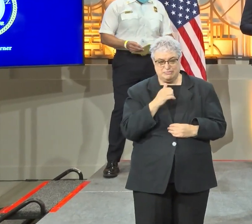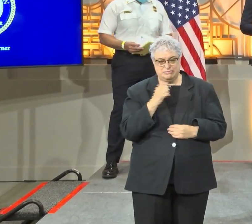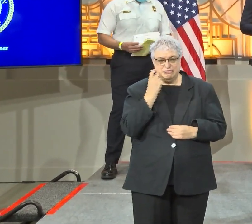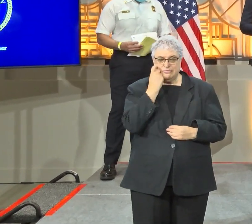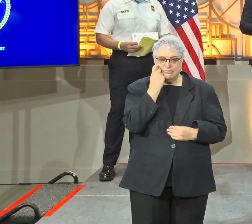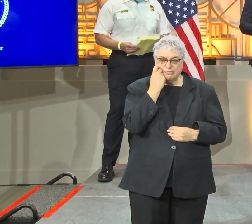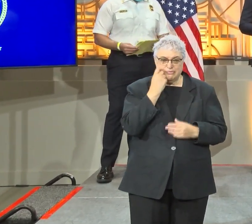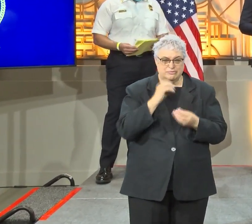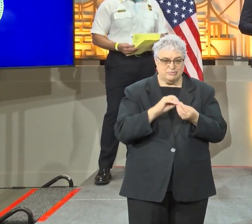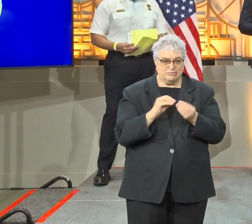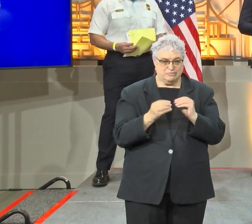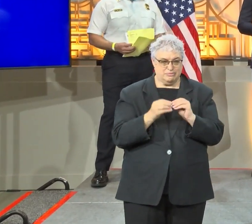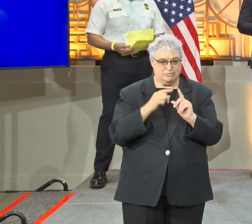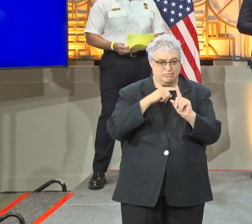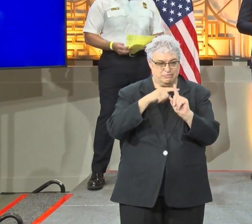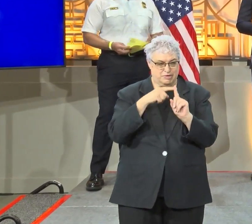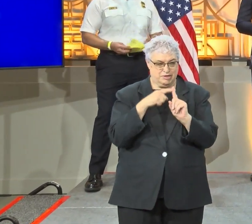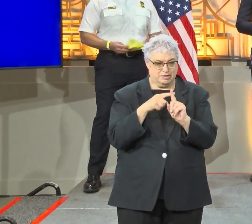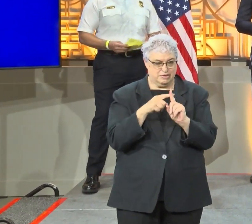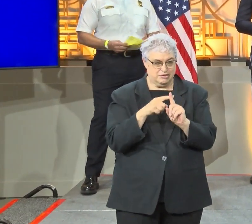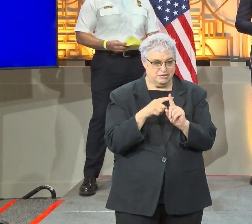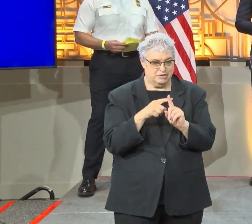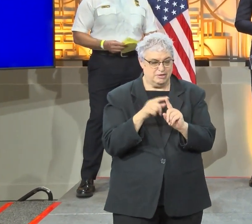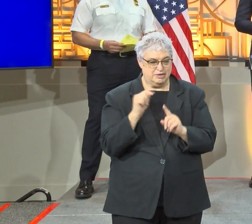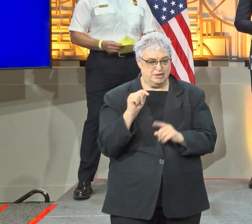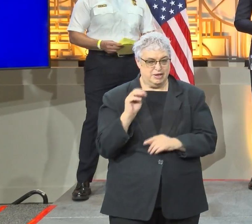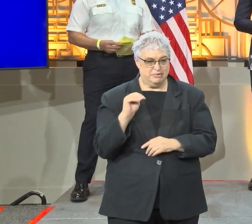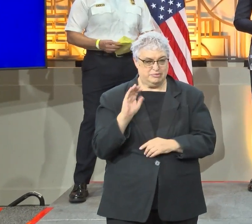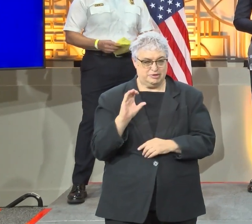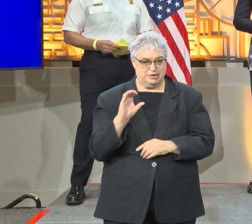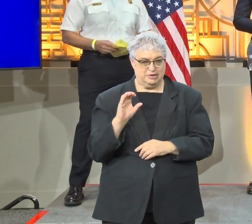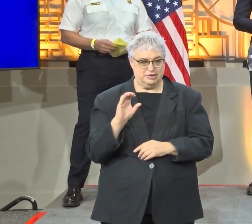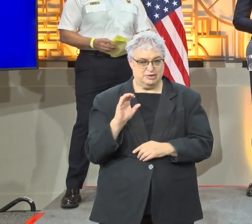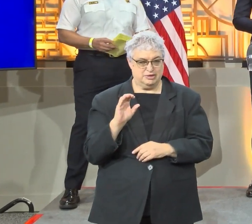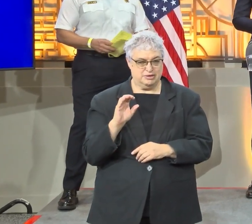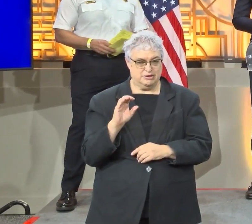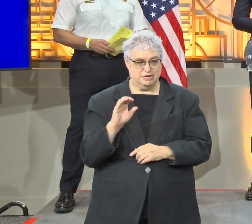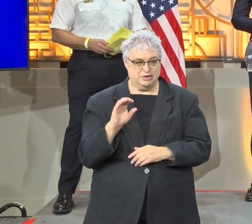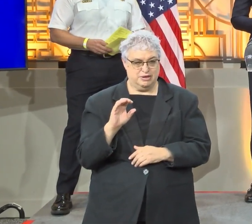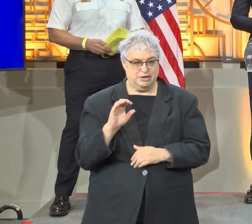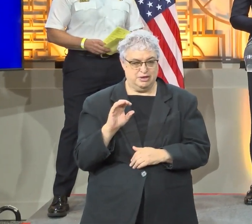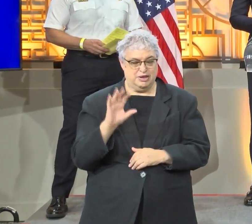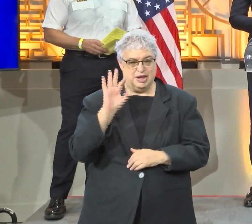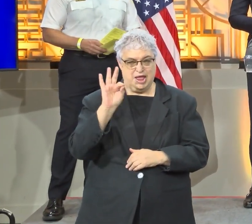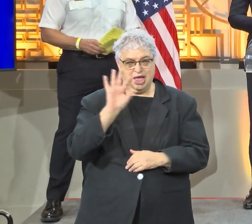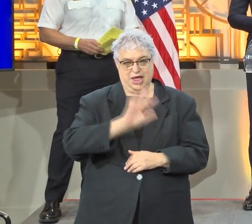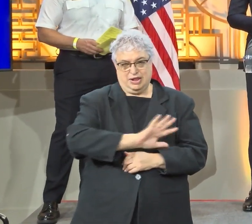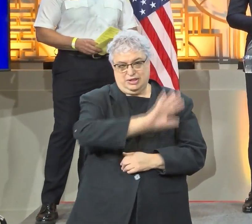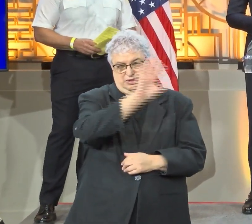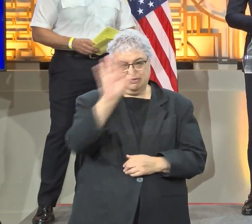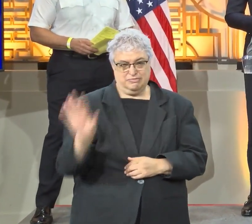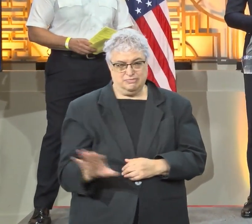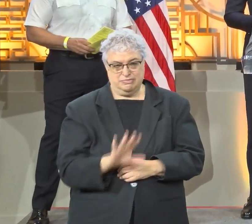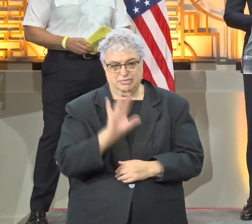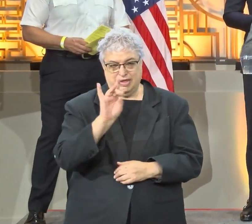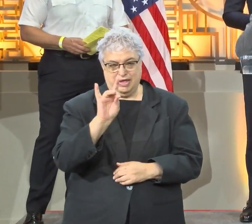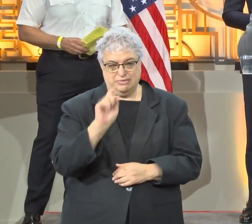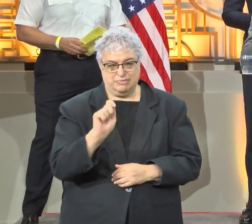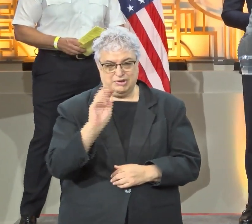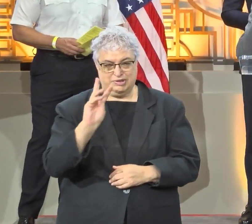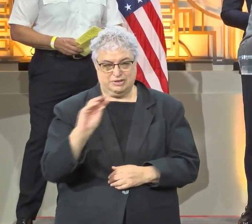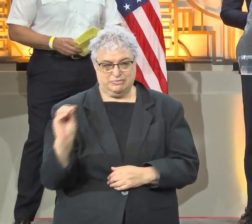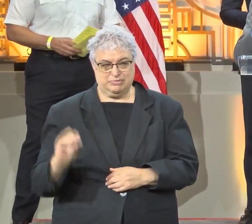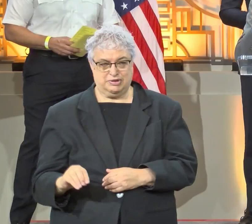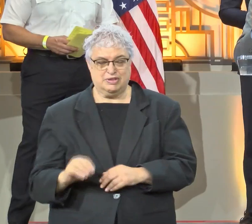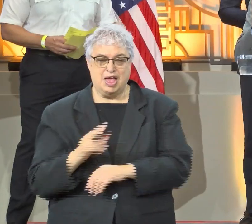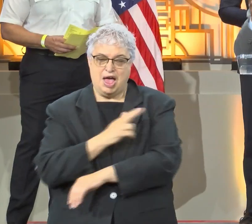latest numbers today, for example, the positivity rate within TMC hospitals covering a 9-county region, was 8.6%